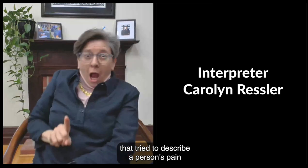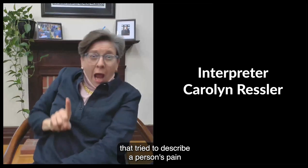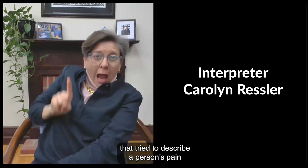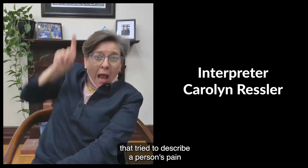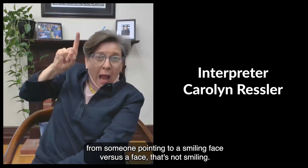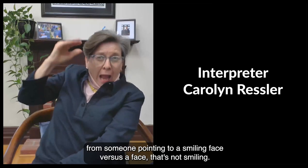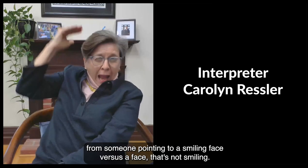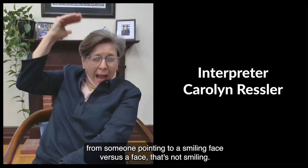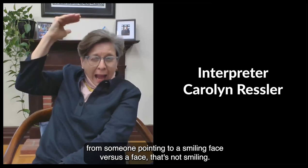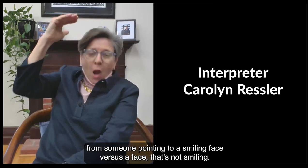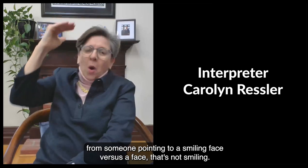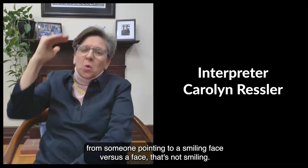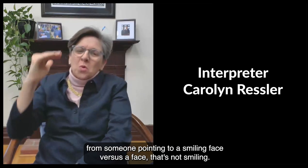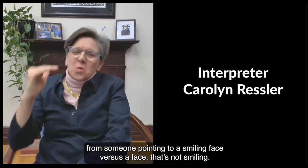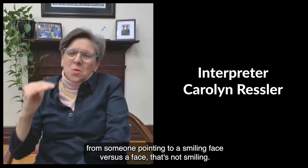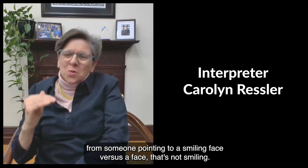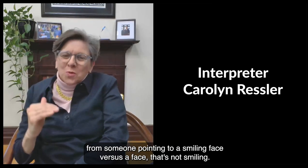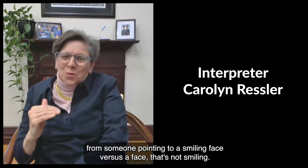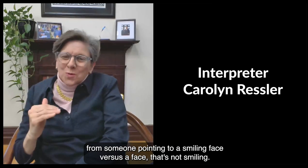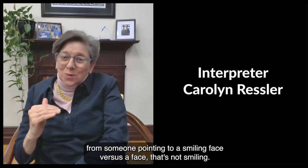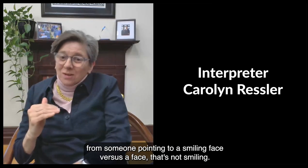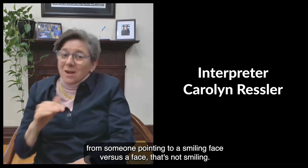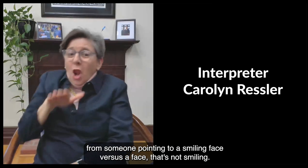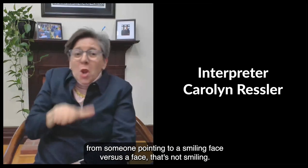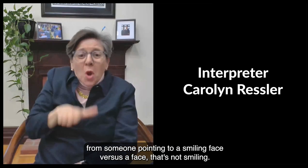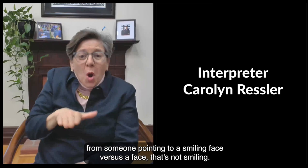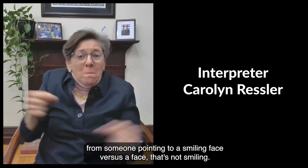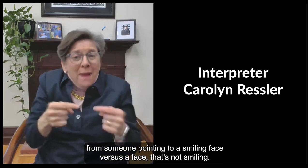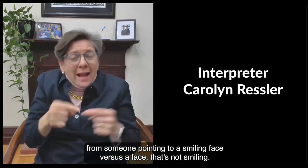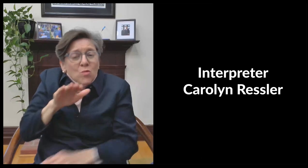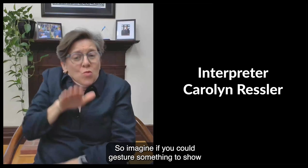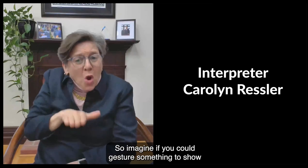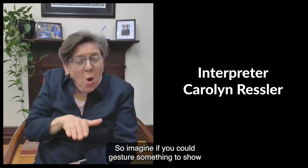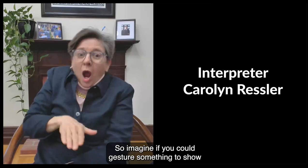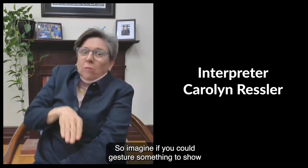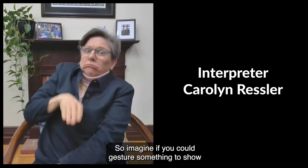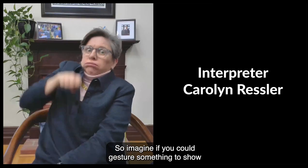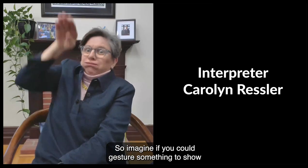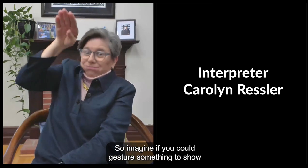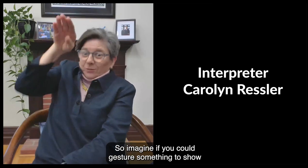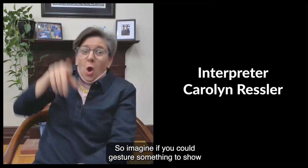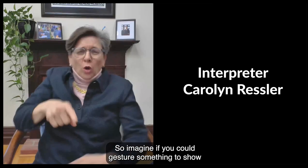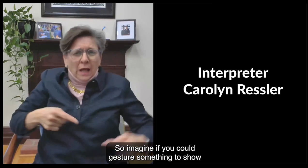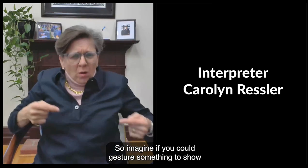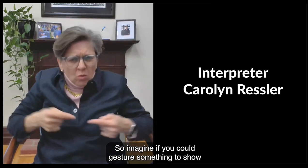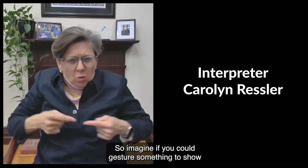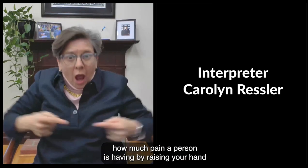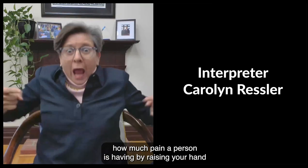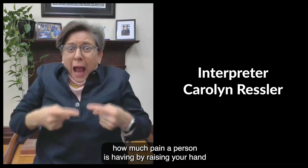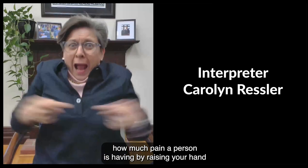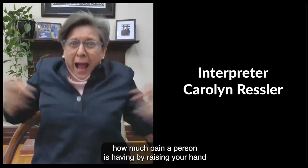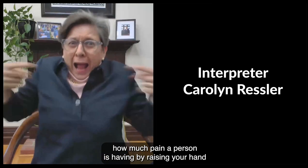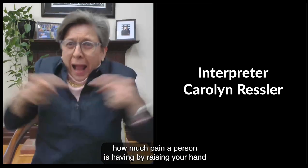those pictures that try to describe a person's pain from someone's got pointing to a smiling face versus a face that's not smiling. So imagine